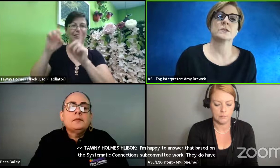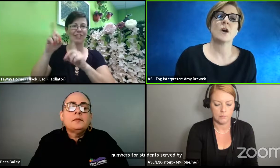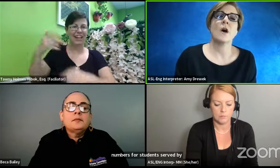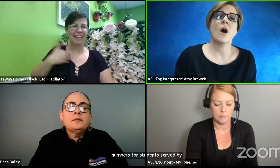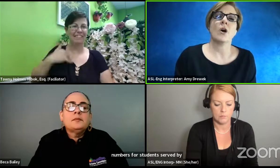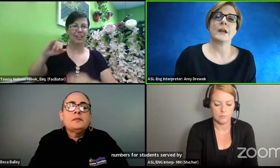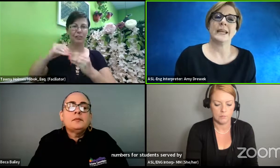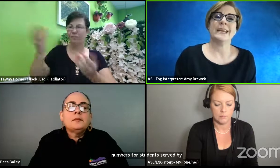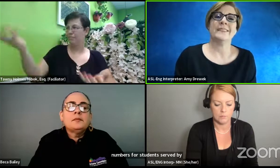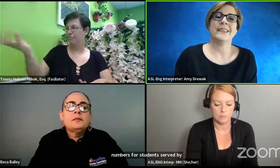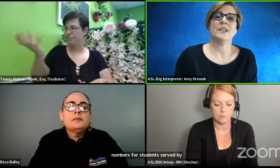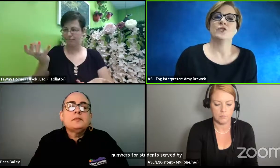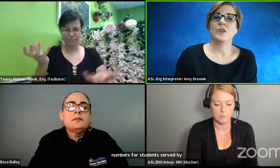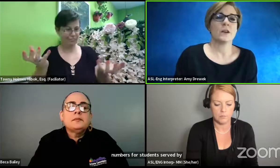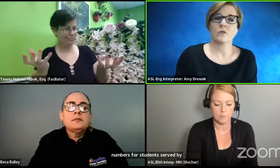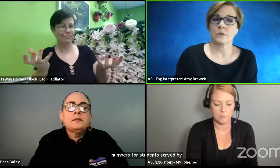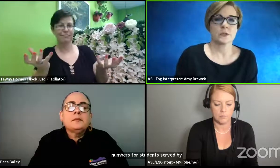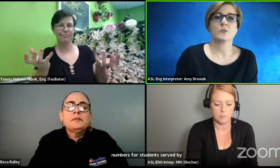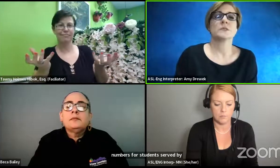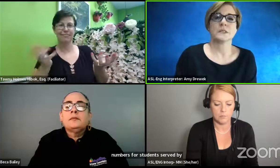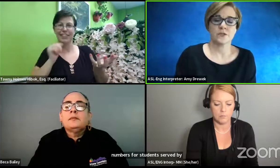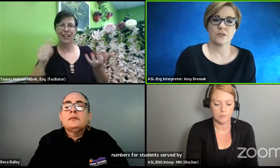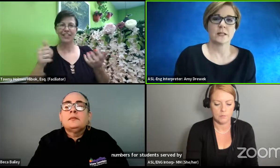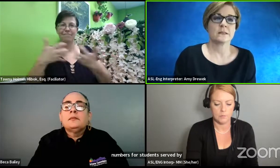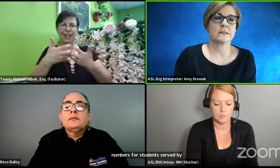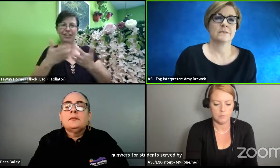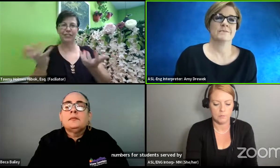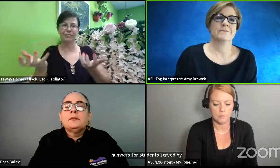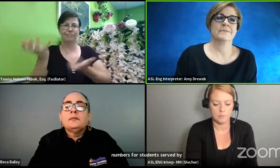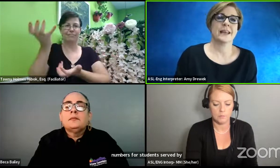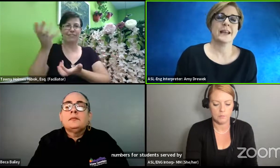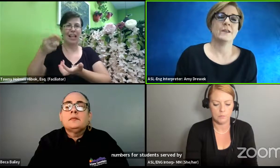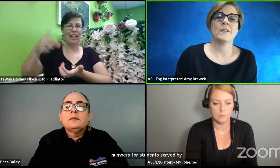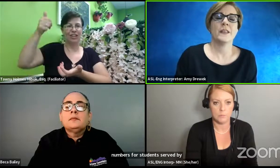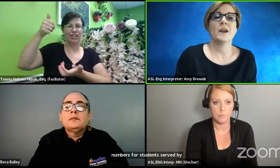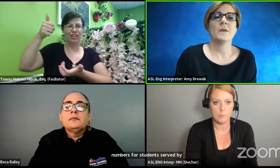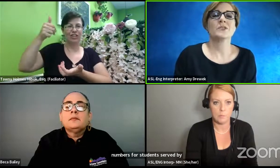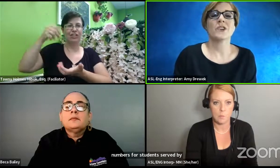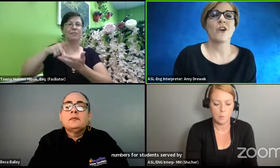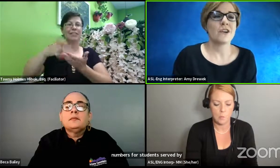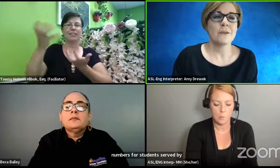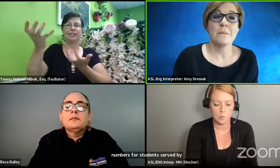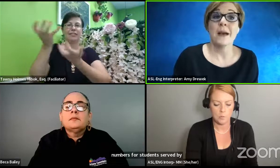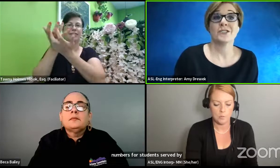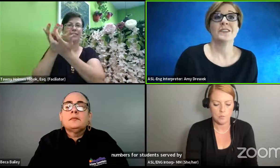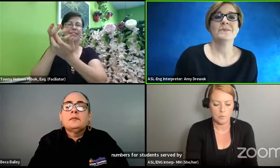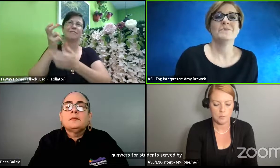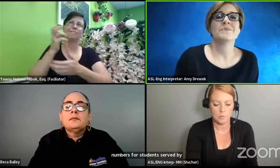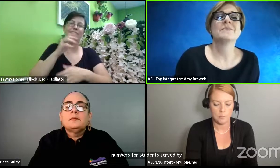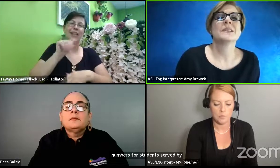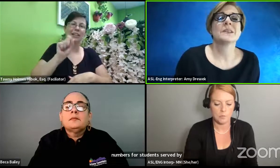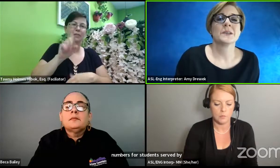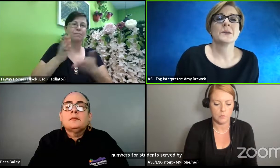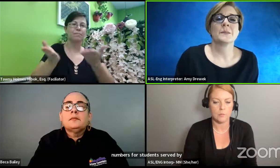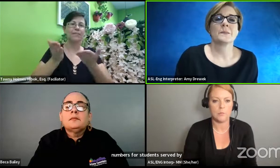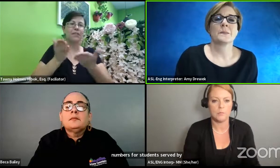hearing students are in the general school district, and the numbers aren't